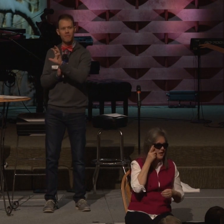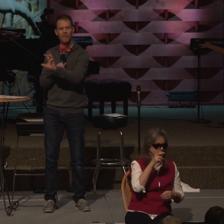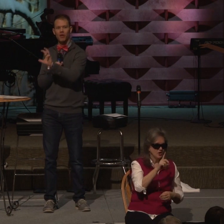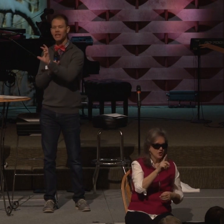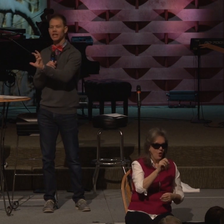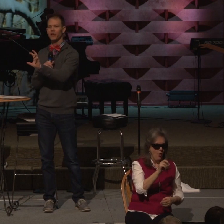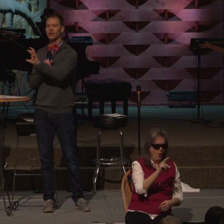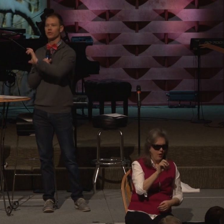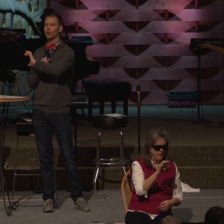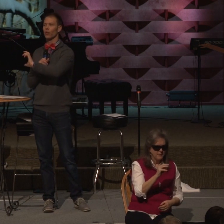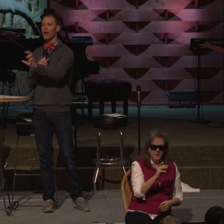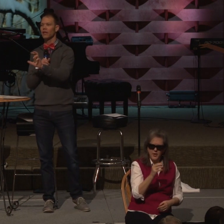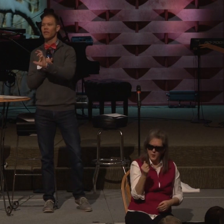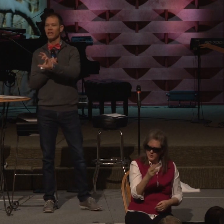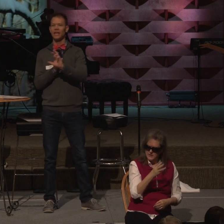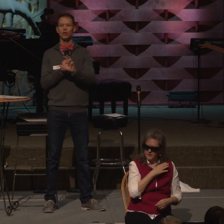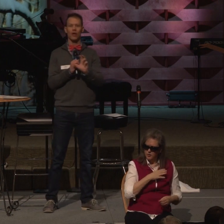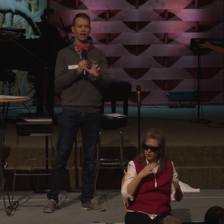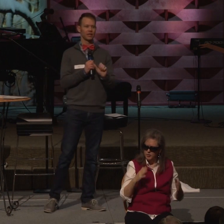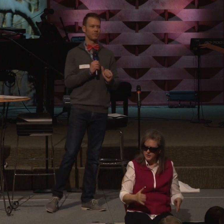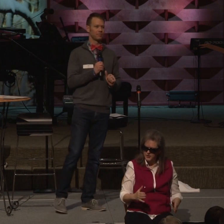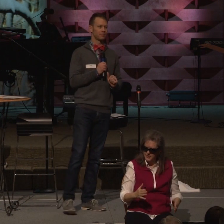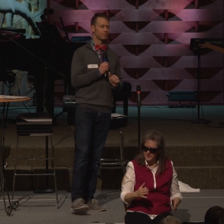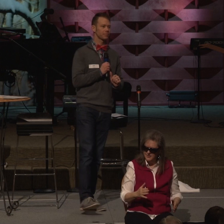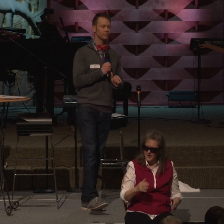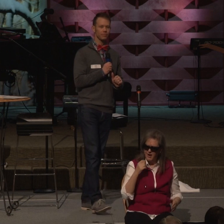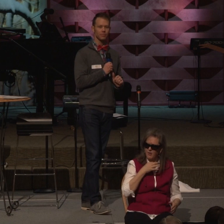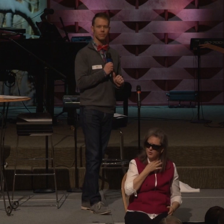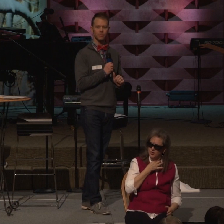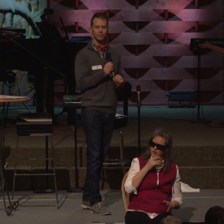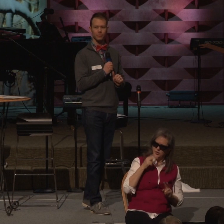And I became very curious with the way that they interacted.